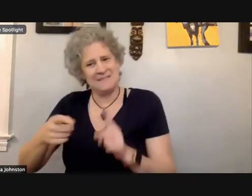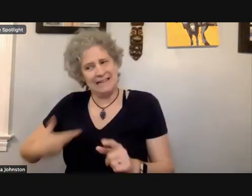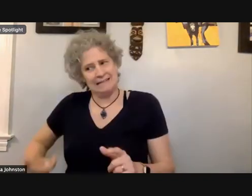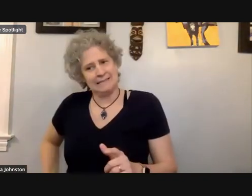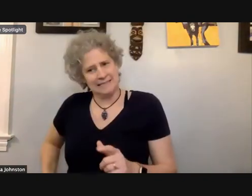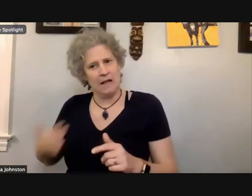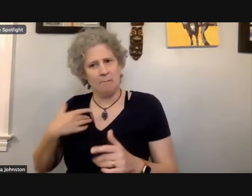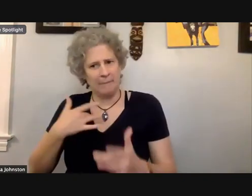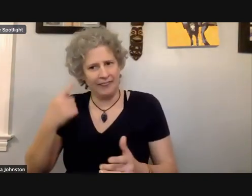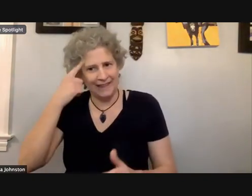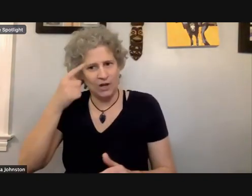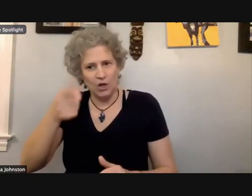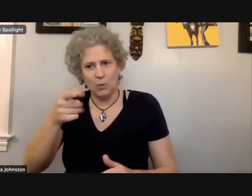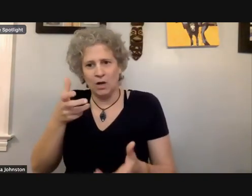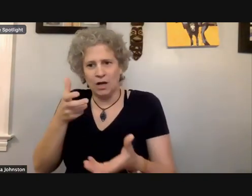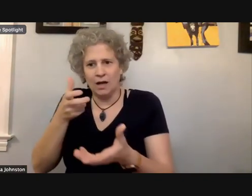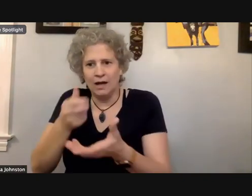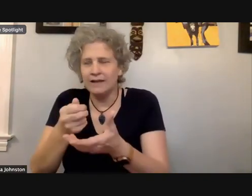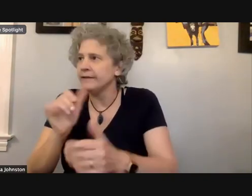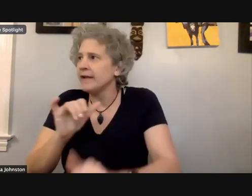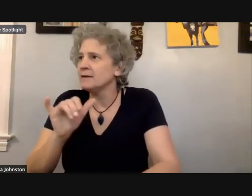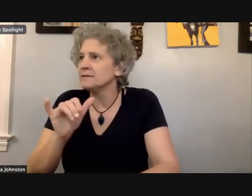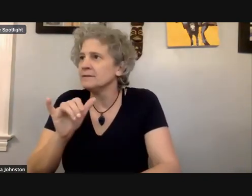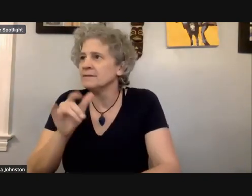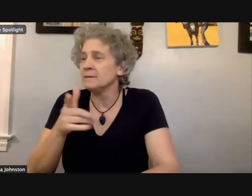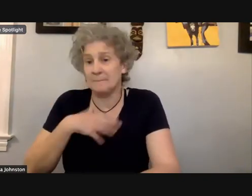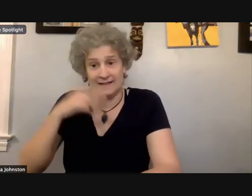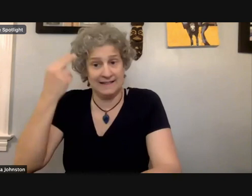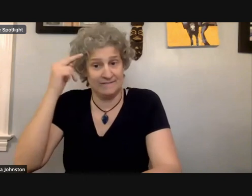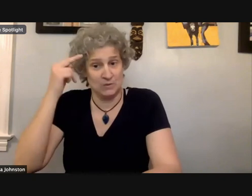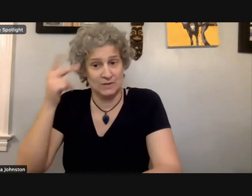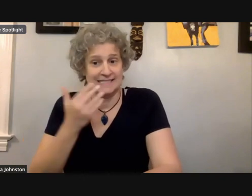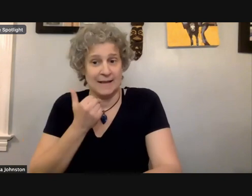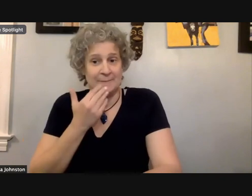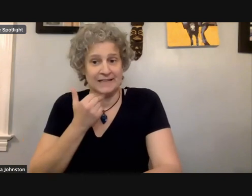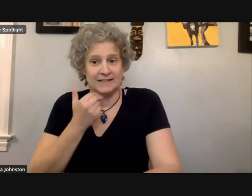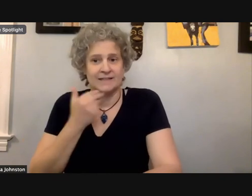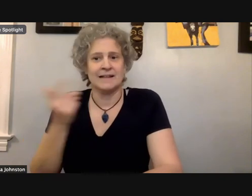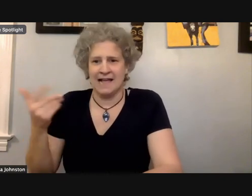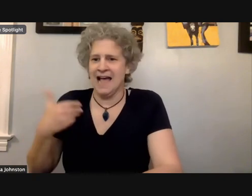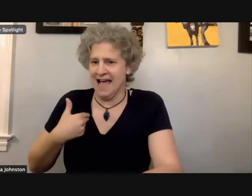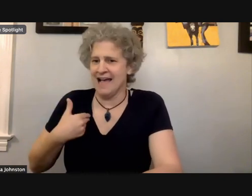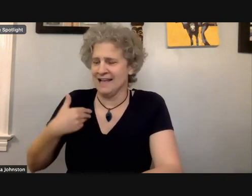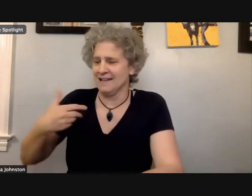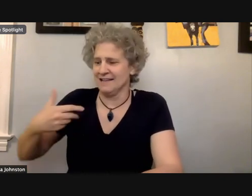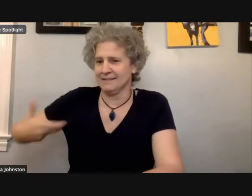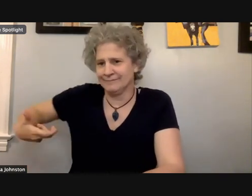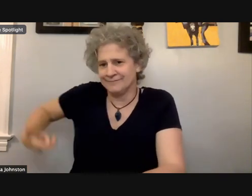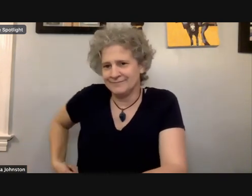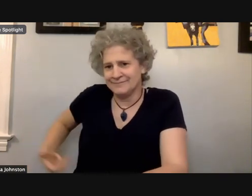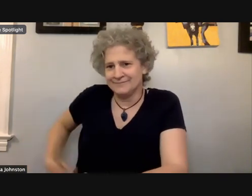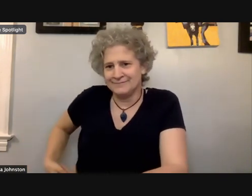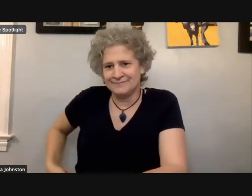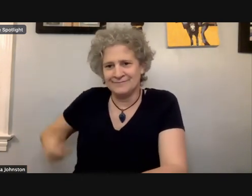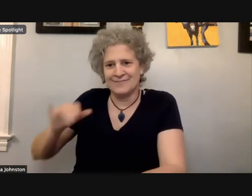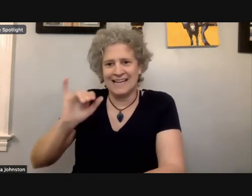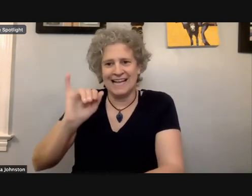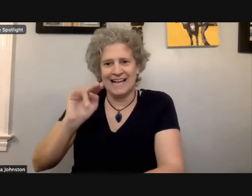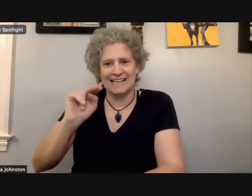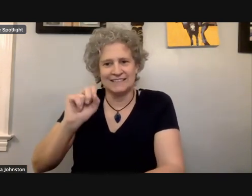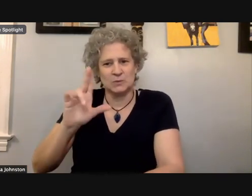it from here. Of course, you don't want them to misconstrue and think that you're like, for example, my nephew has diabetes and he does